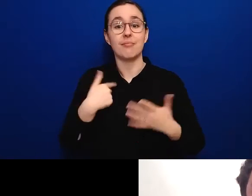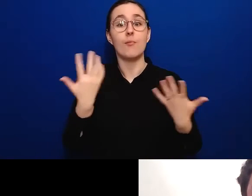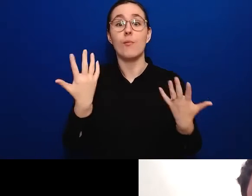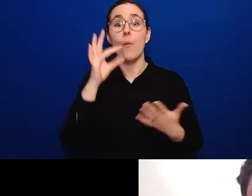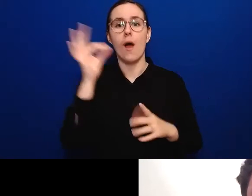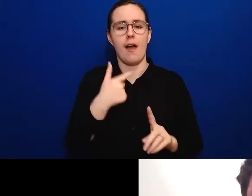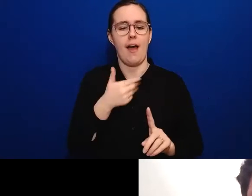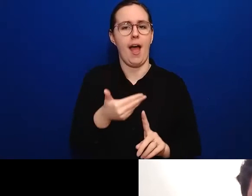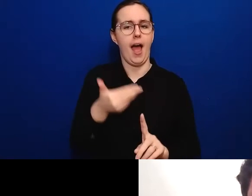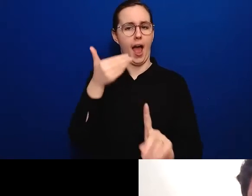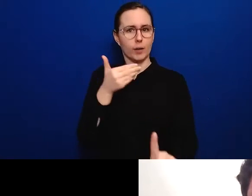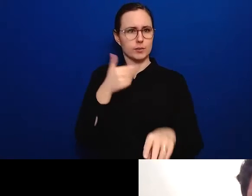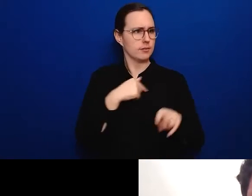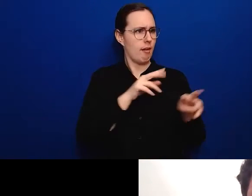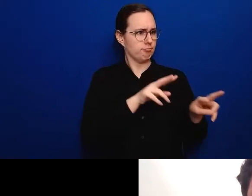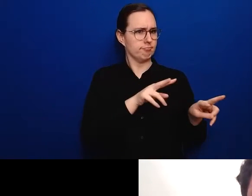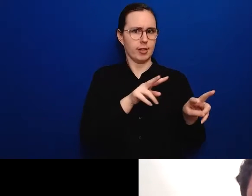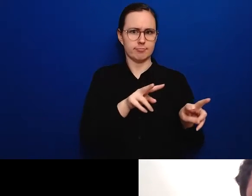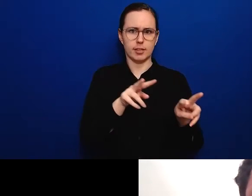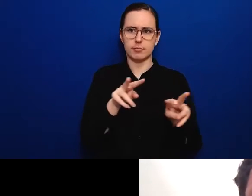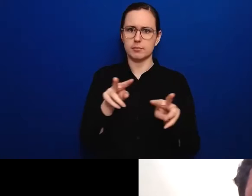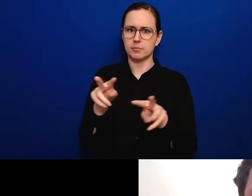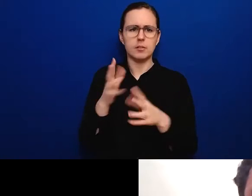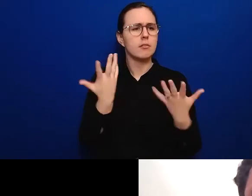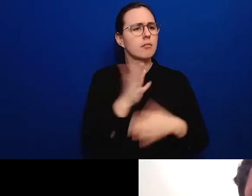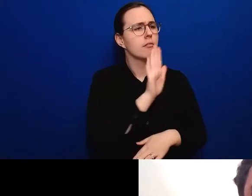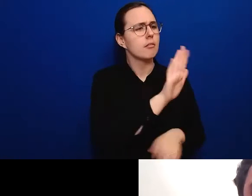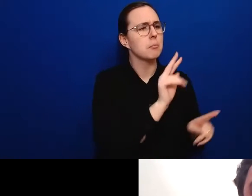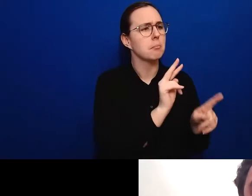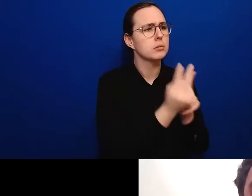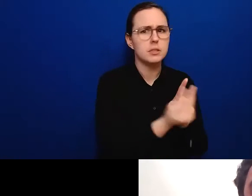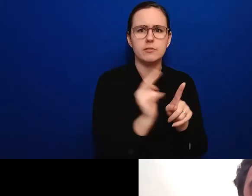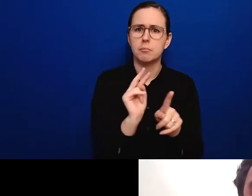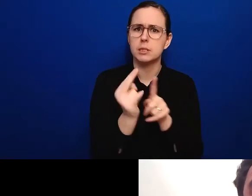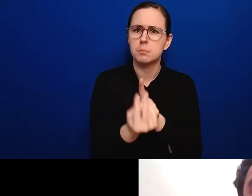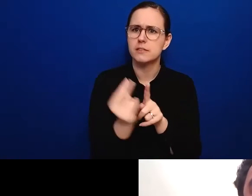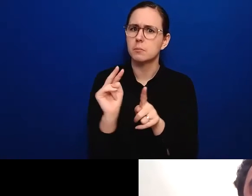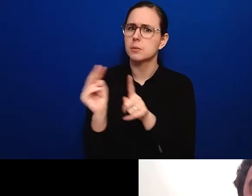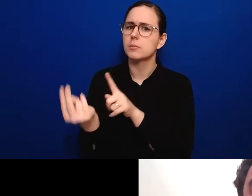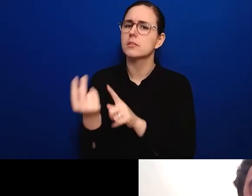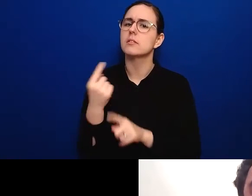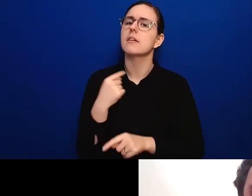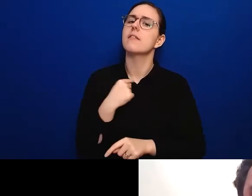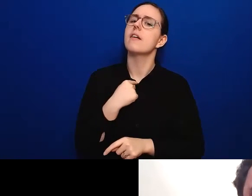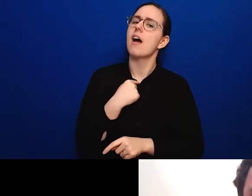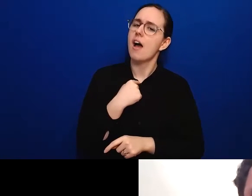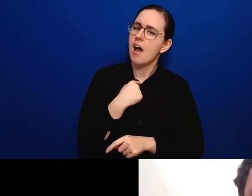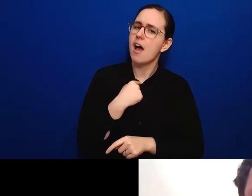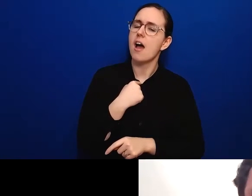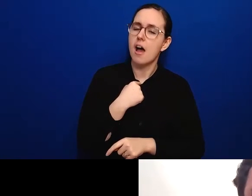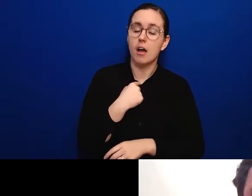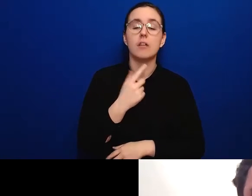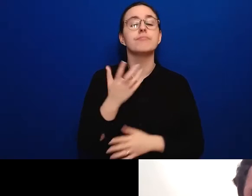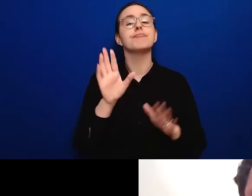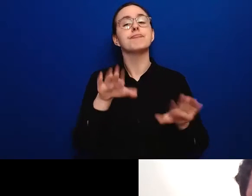really a different perspective. When you are just making the things for them, and not from them, it's creating a lot of